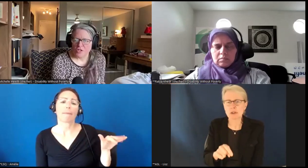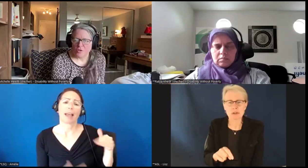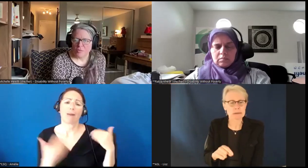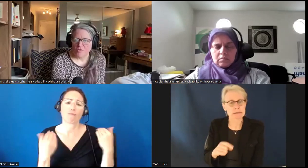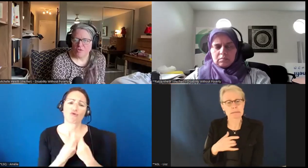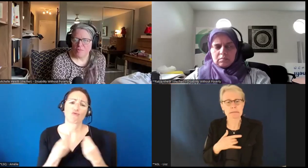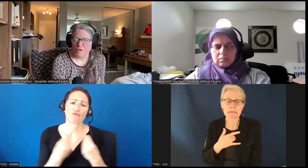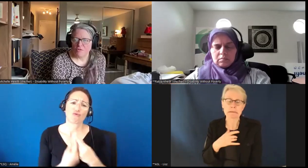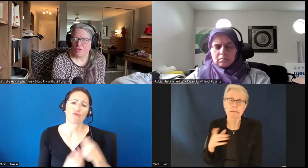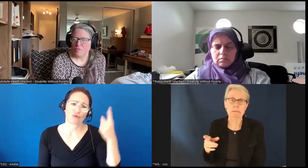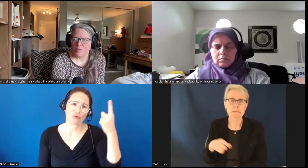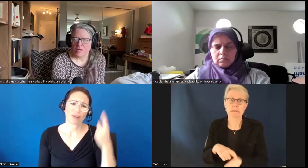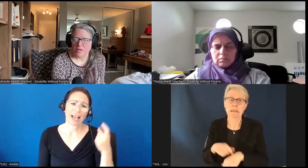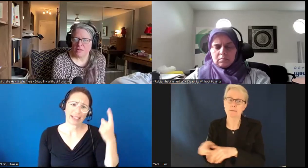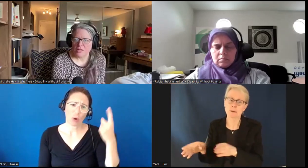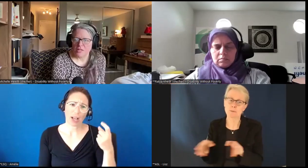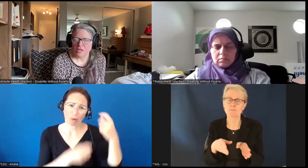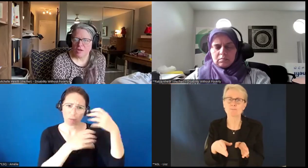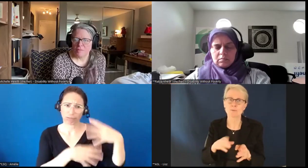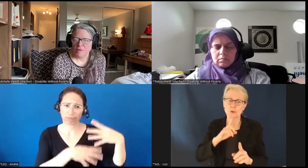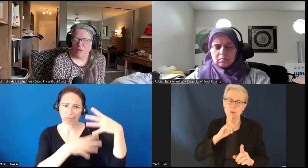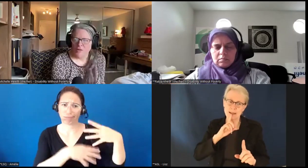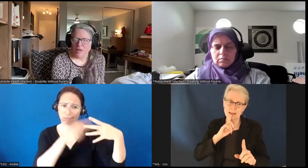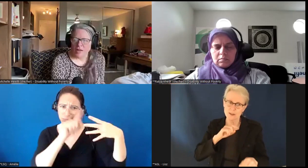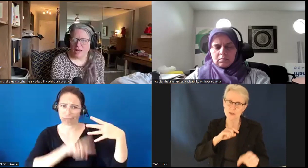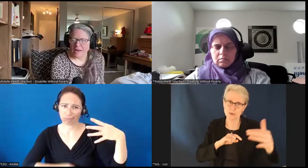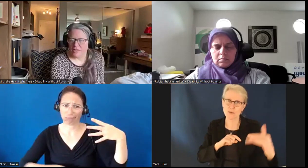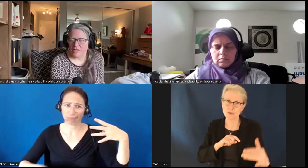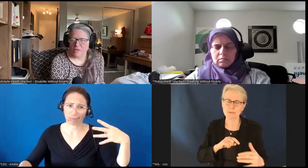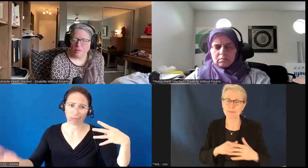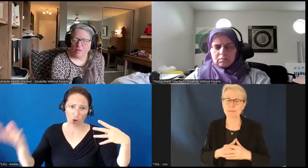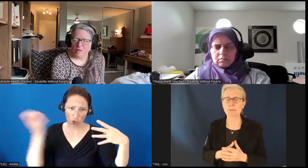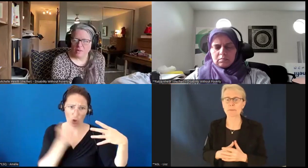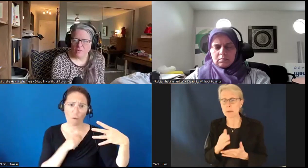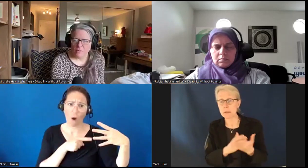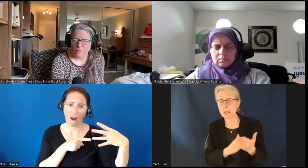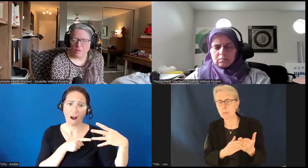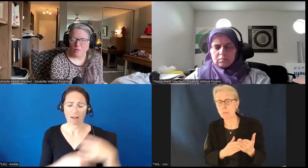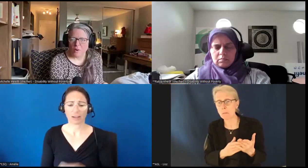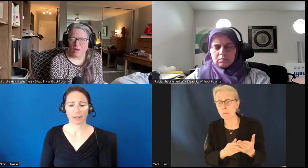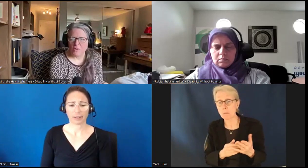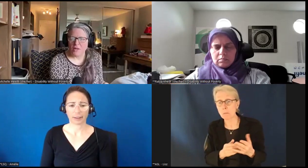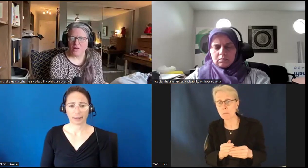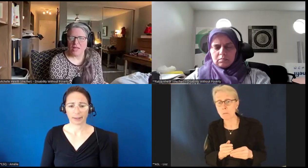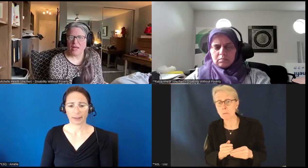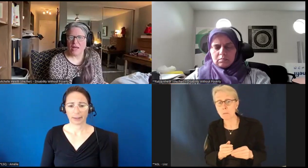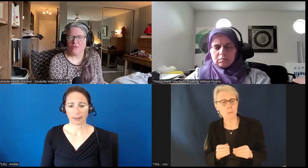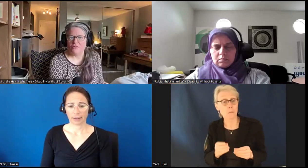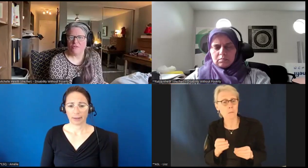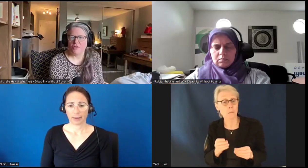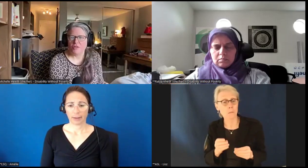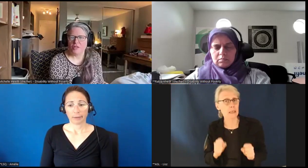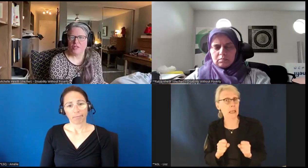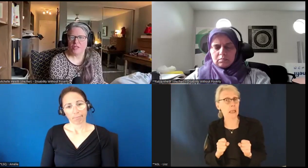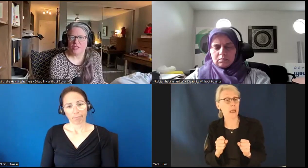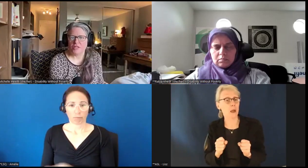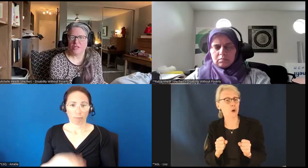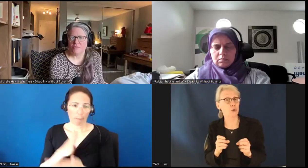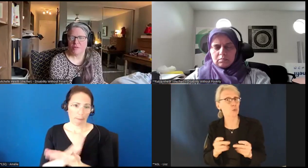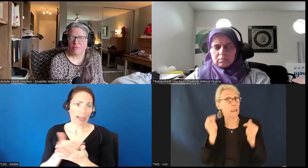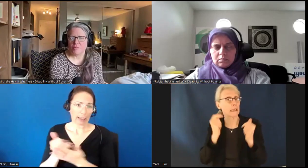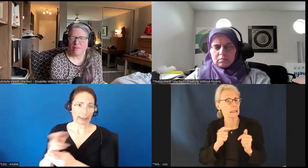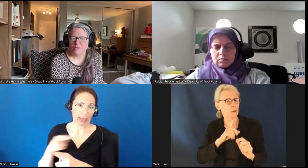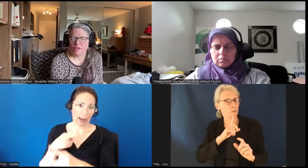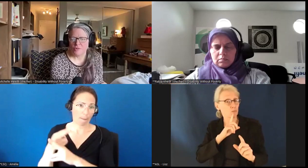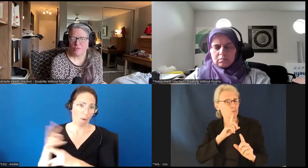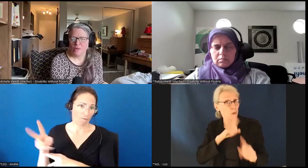switch to some of them. There are some that I can deal with quite quickly, and there are others